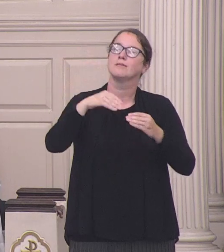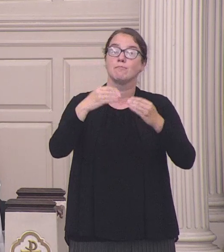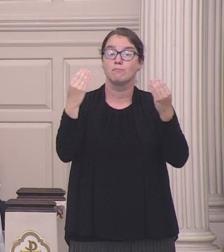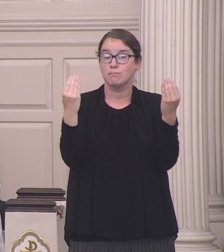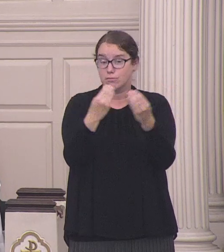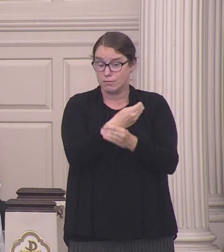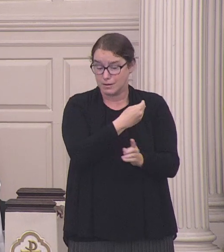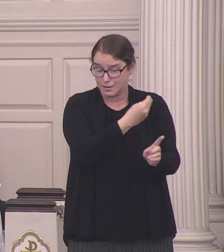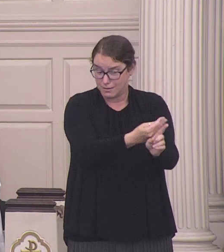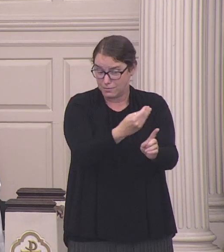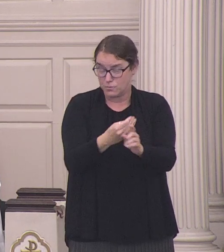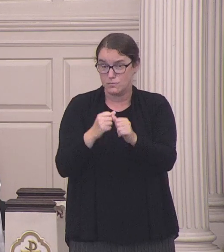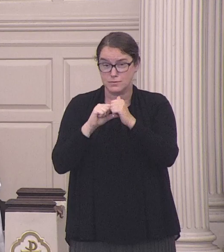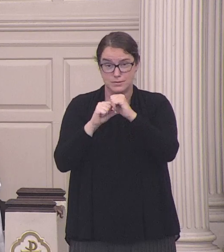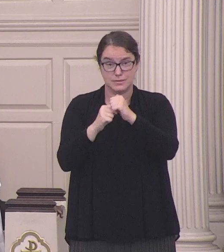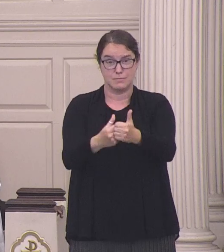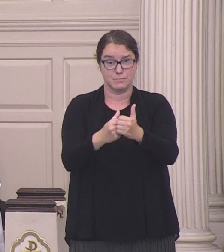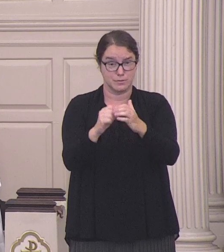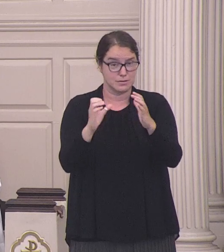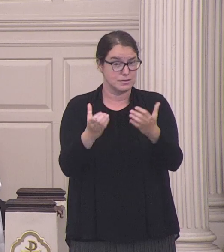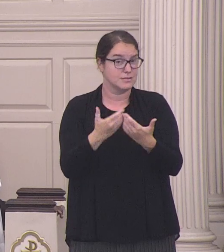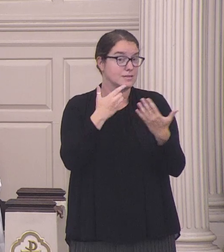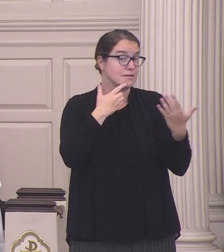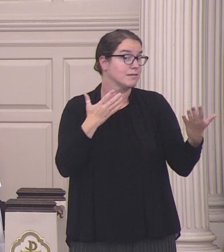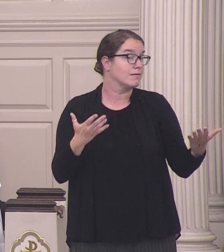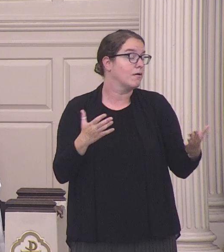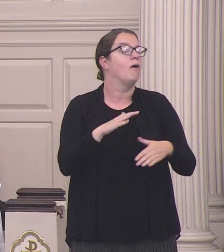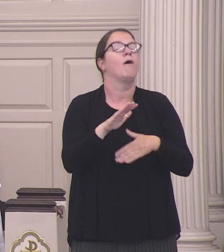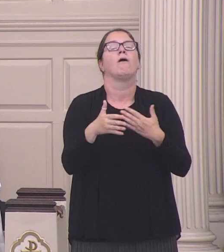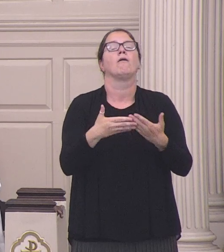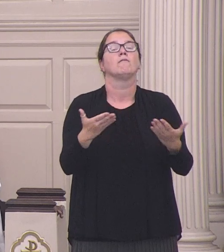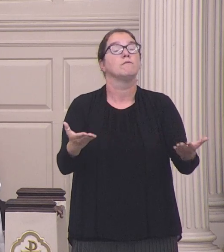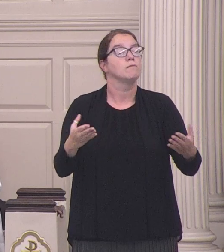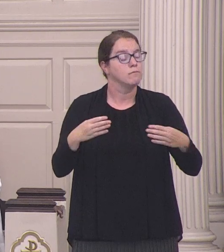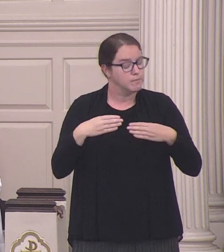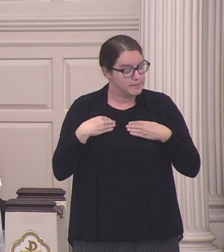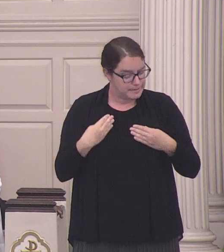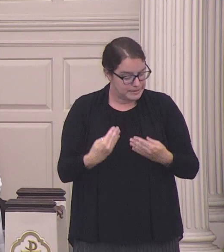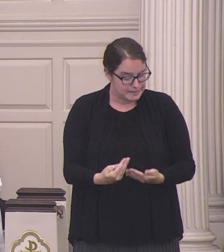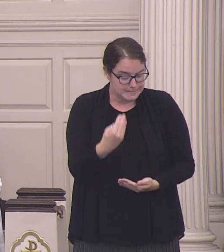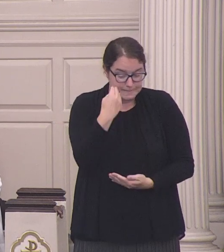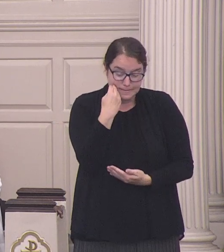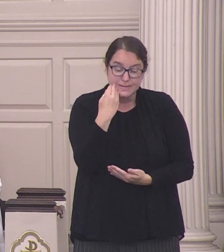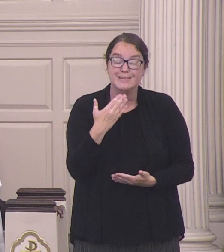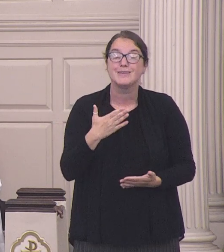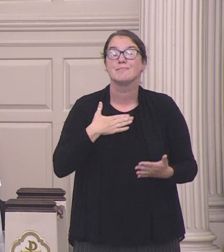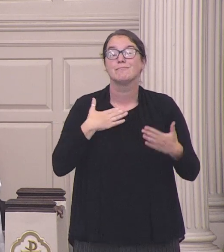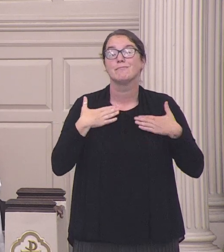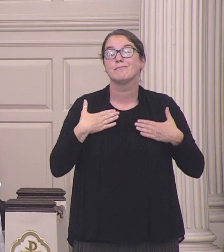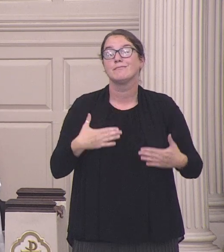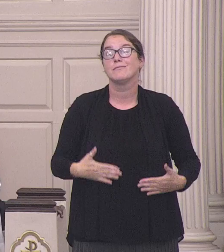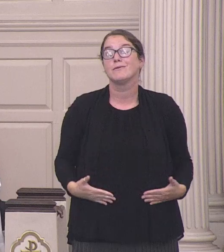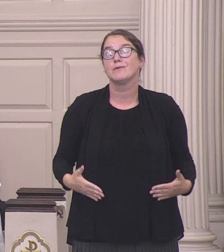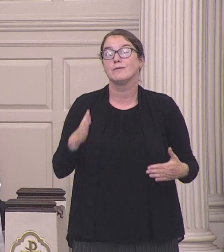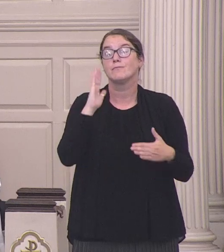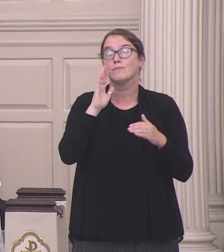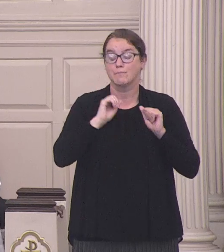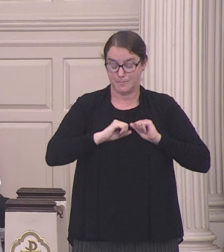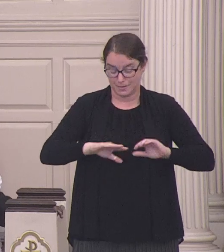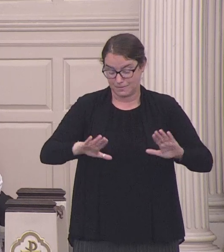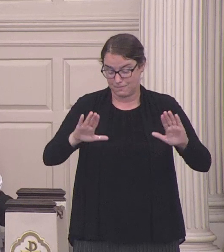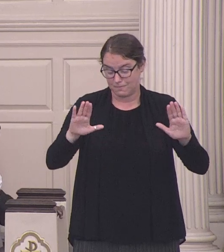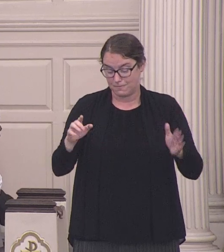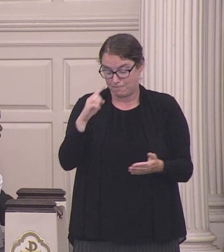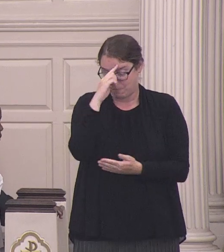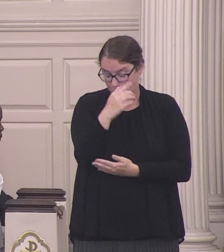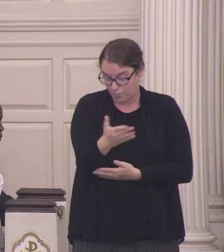his disciples, saying, "Take this, all of you, and eat of it, for this is my body, which will be given up for